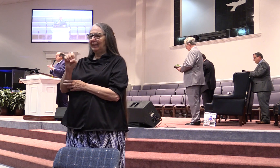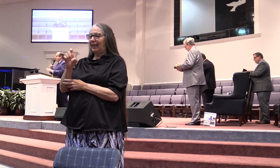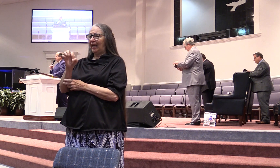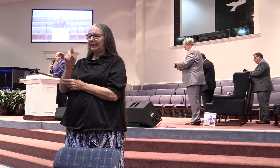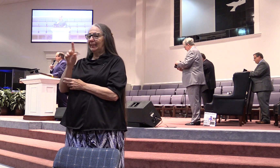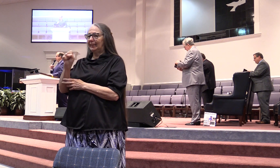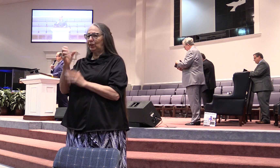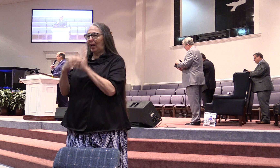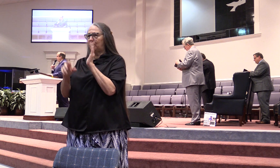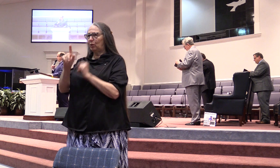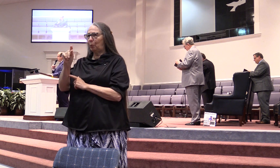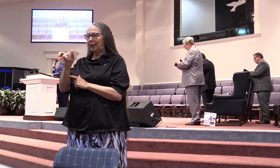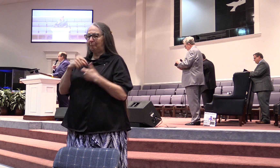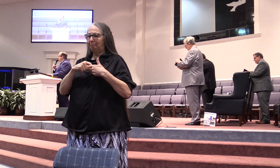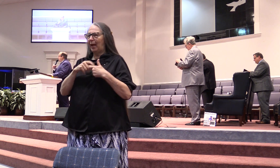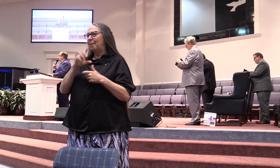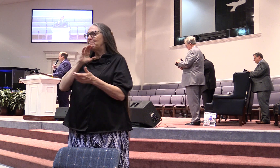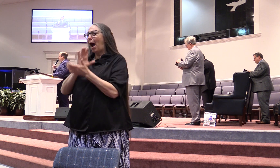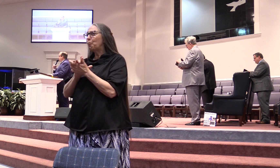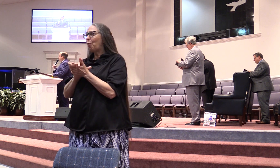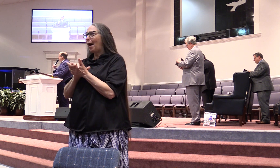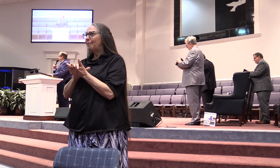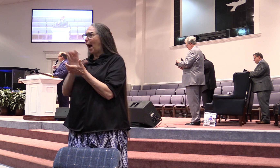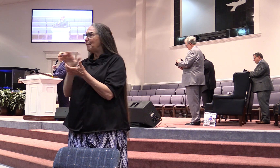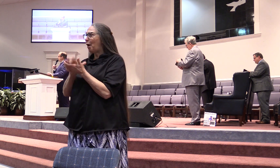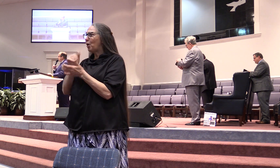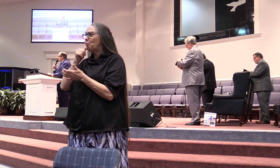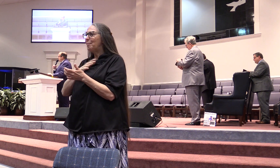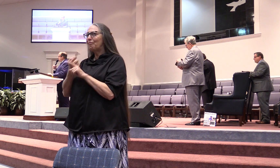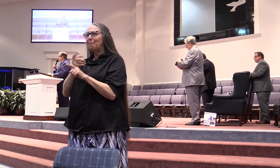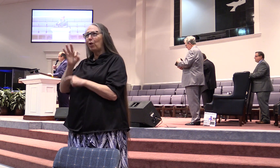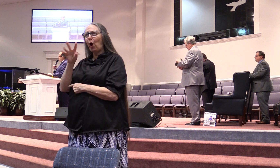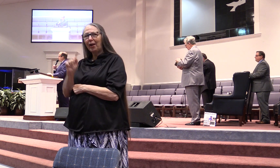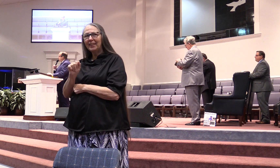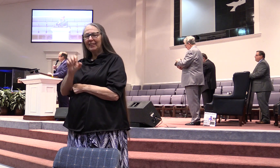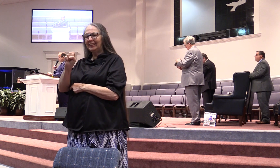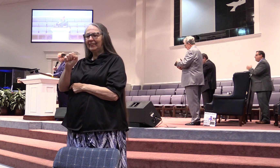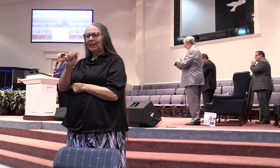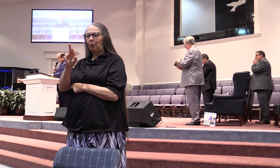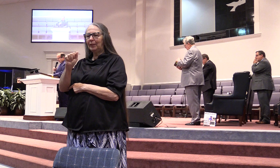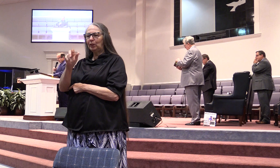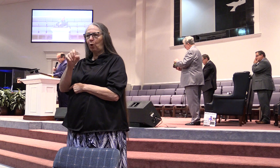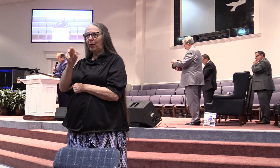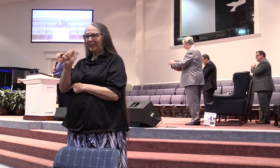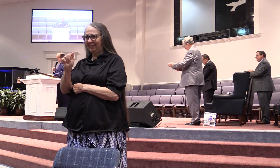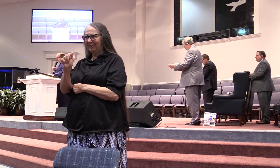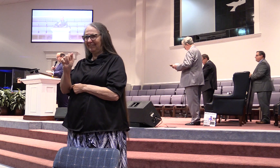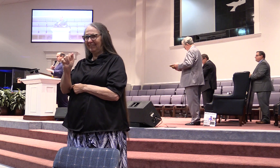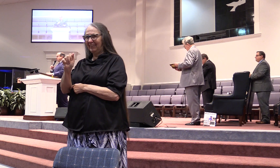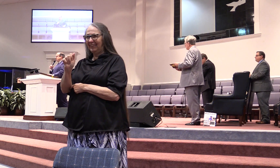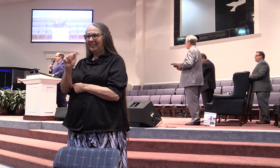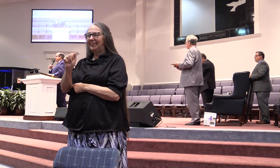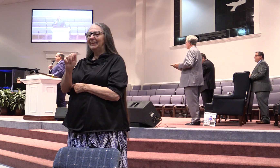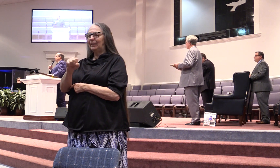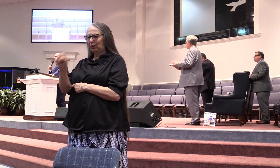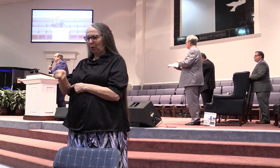20. Delighted that my wife could be with me. I married a Floridian. She is from Sarasota and grew up in the church